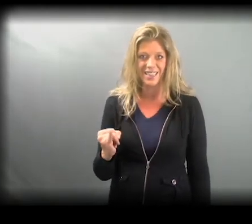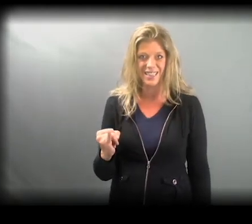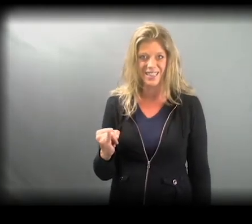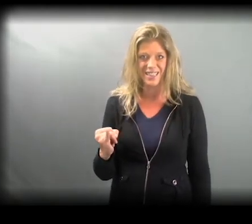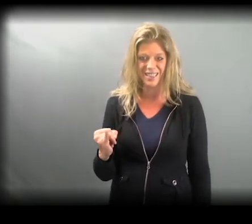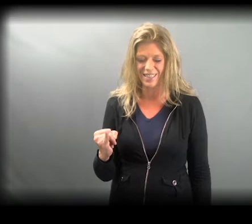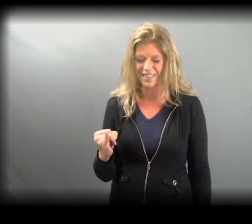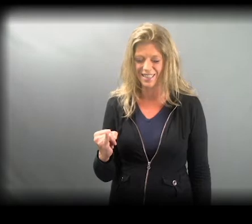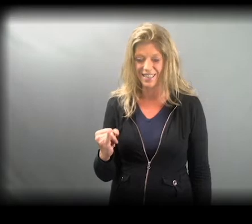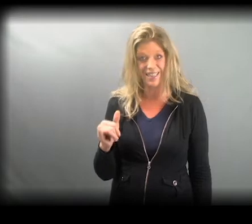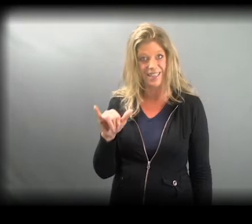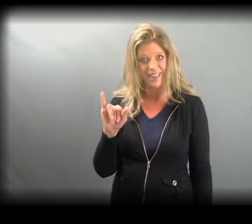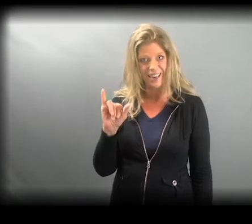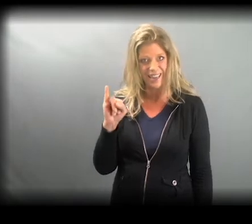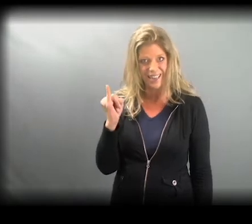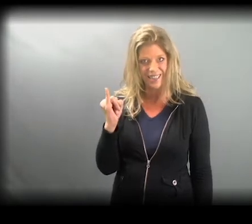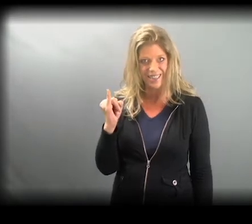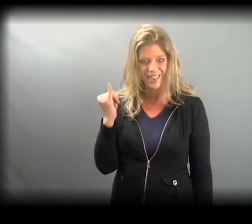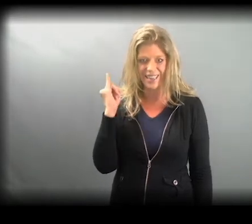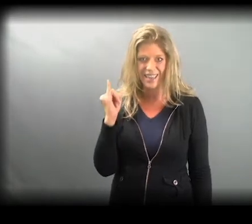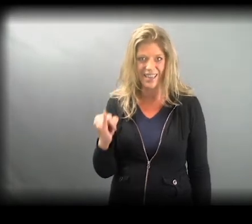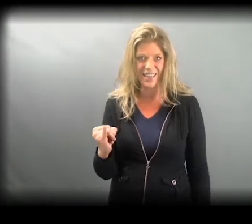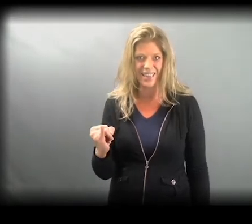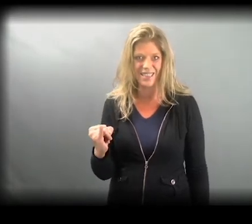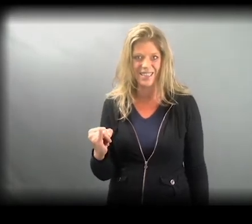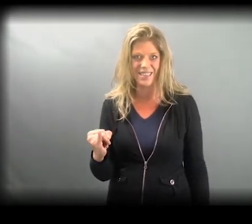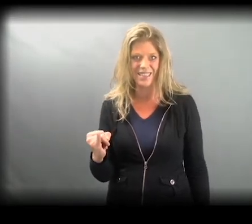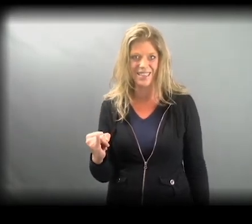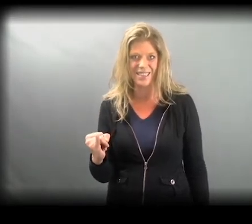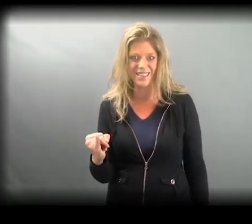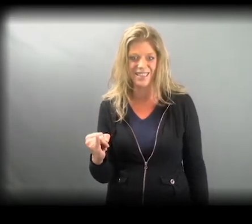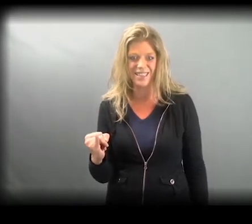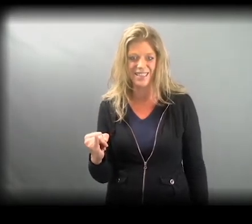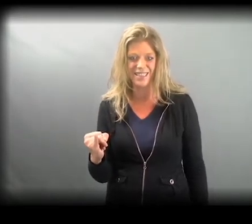Is. I-N-S. Is.